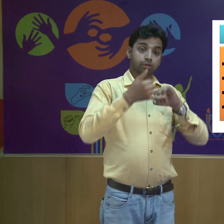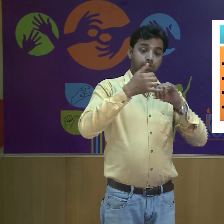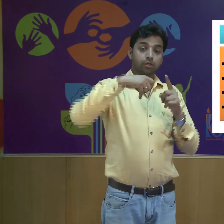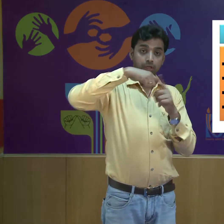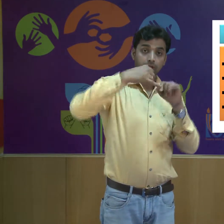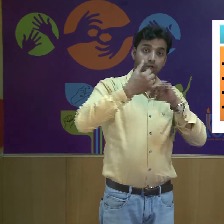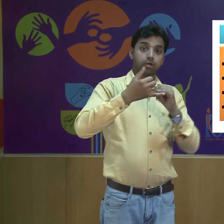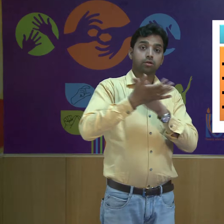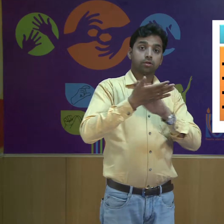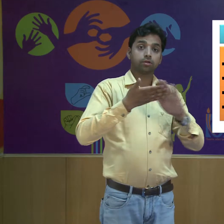Kshatriya,